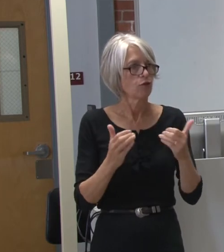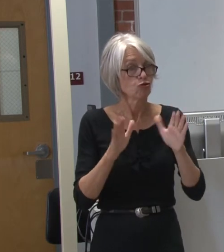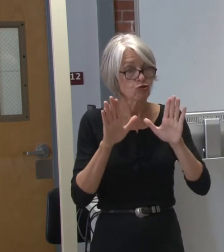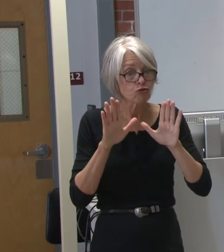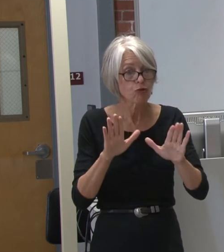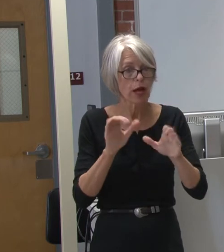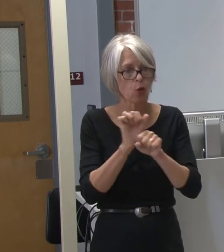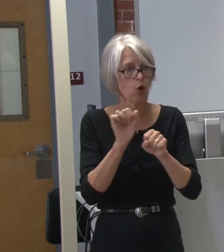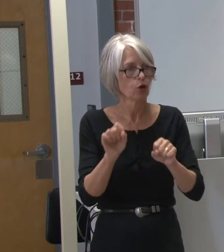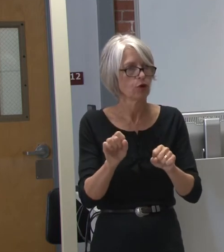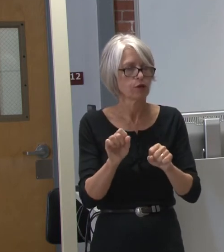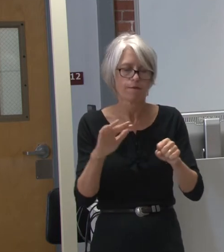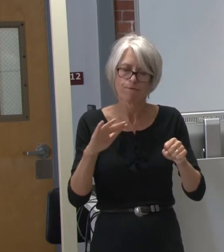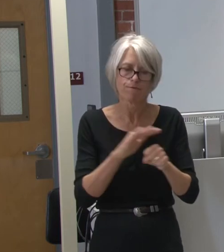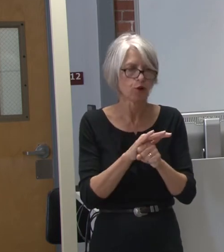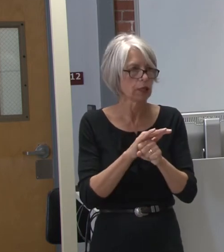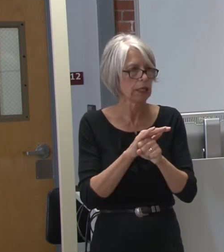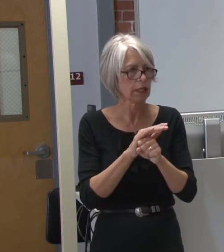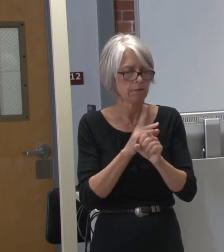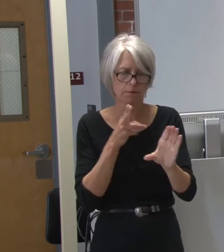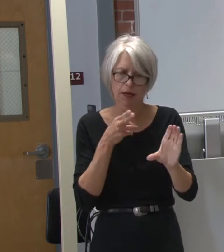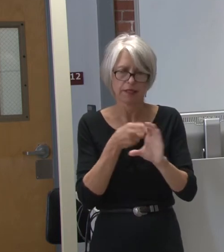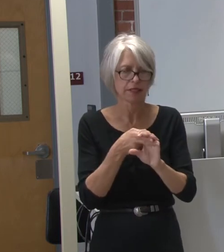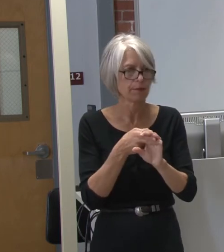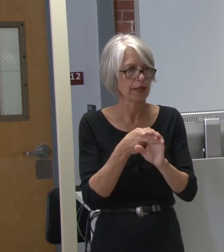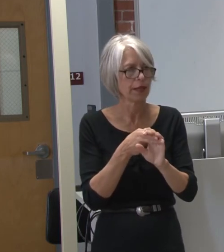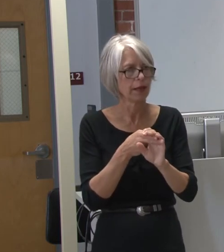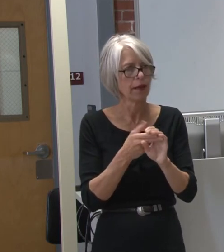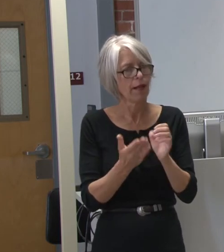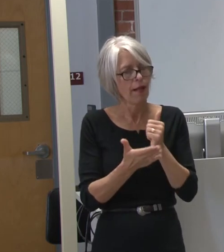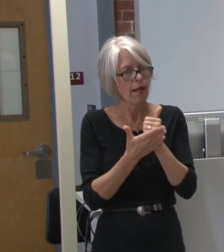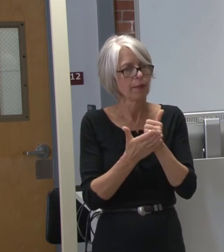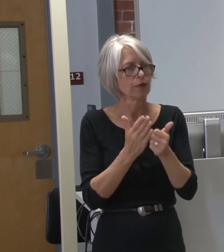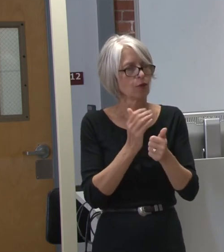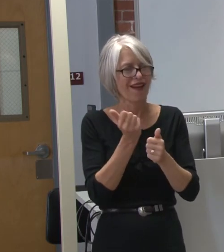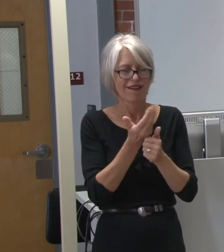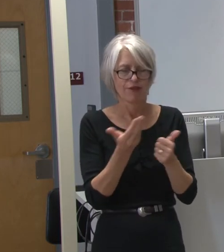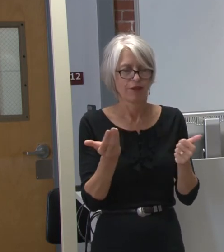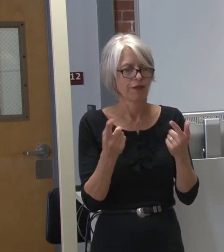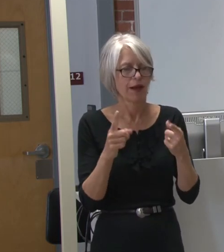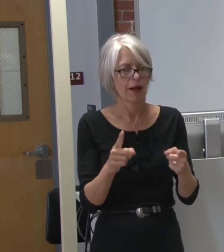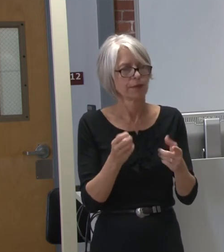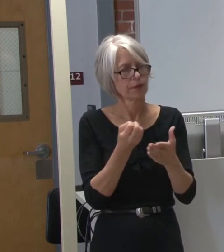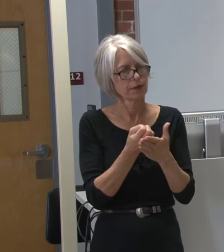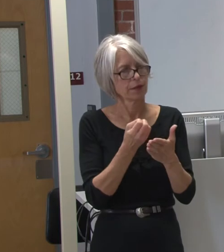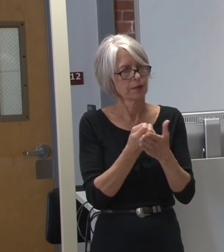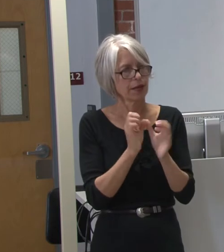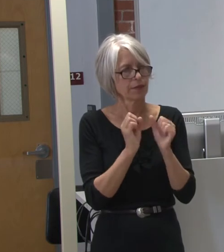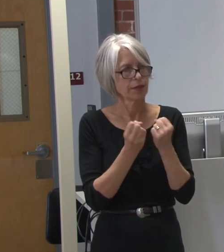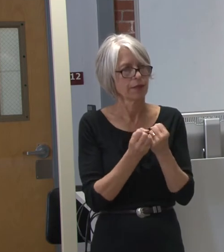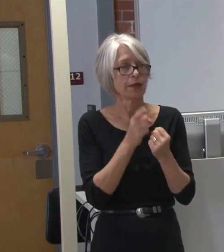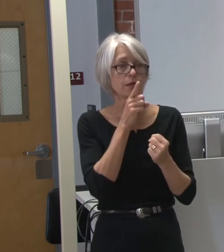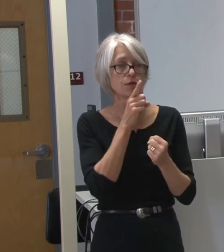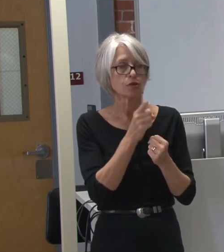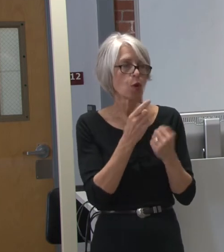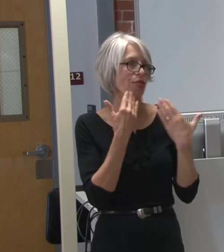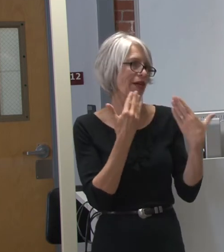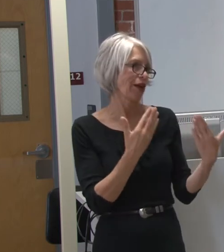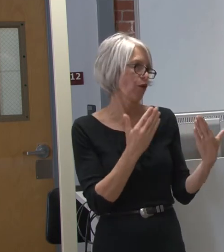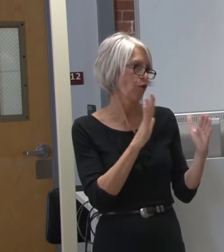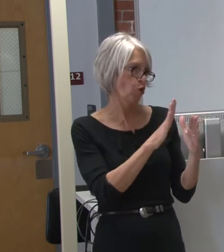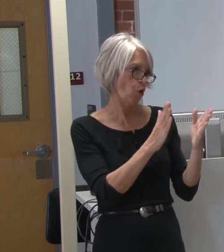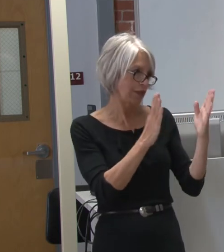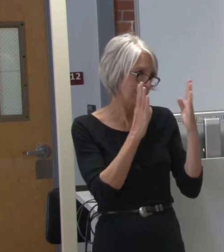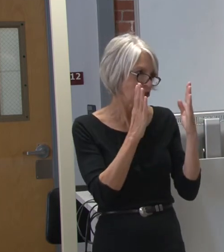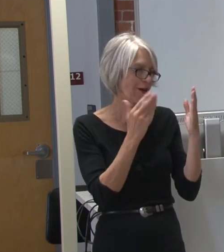fully engaged in contributing to everything that we do in our society and our economy. And I'm so grateful for your attention today. Thank